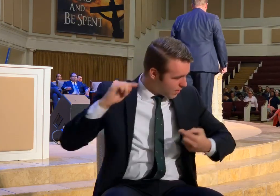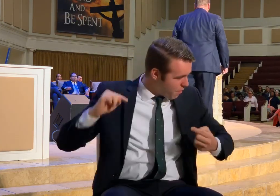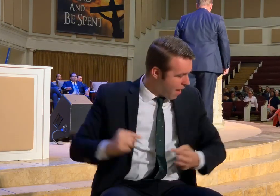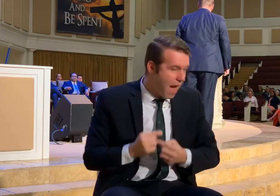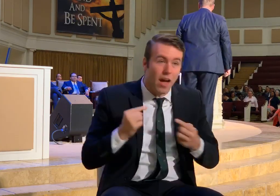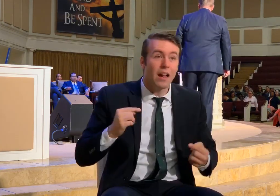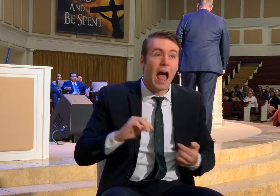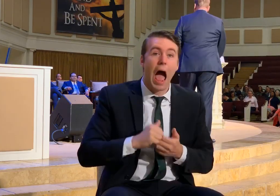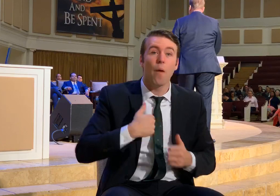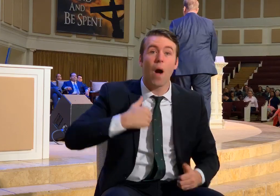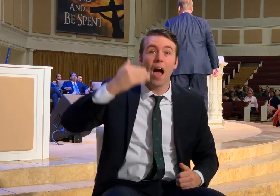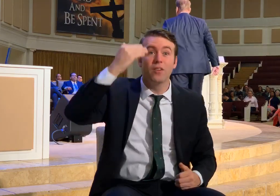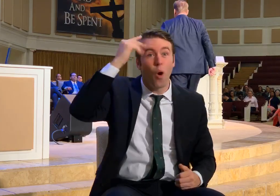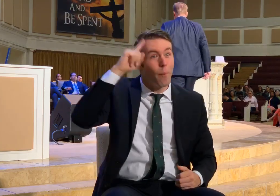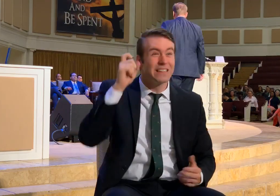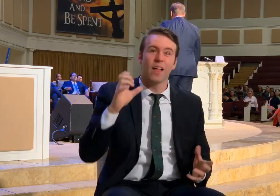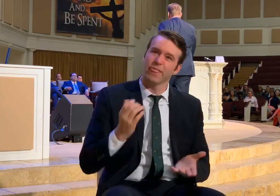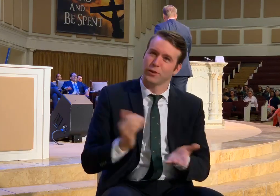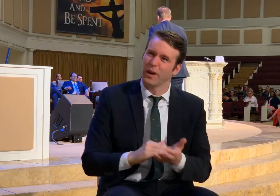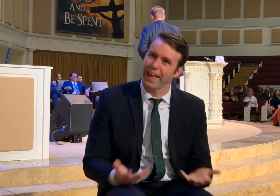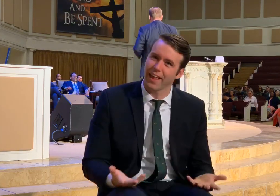The reason I know that. Is they going to do it again.